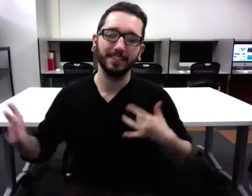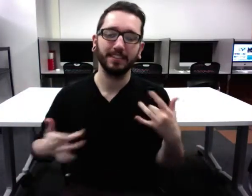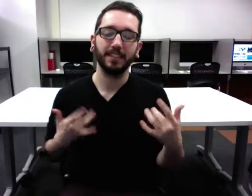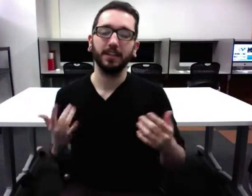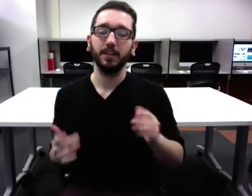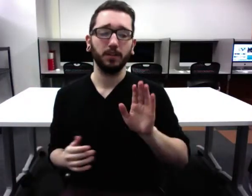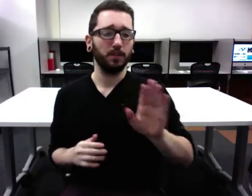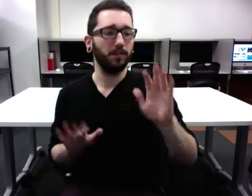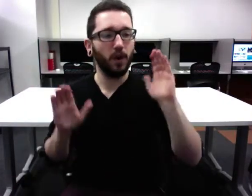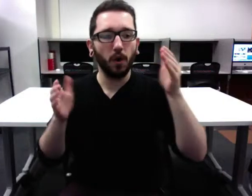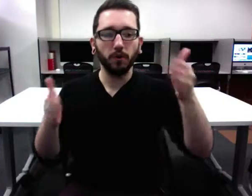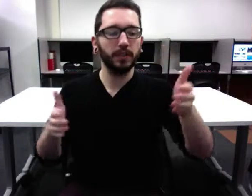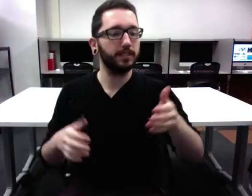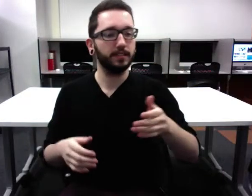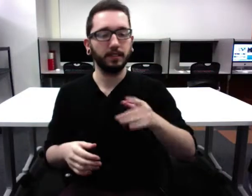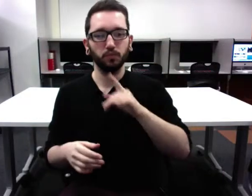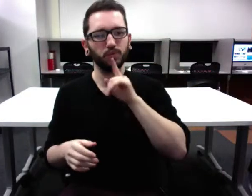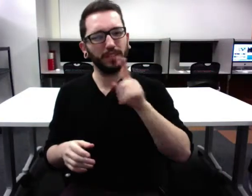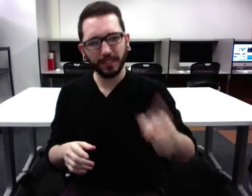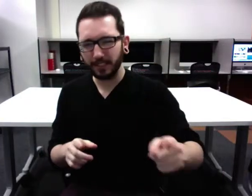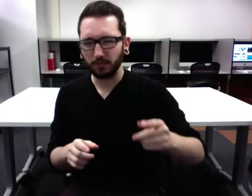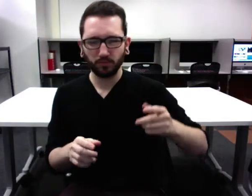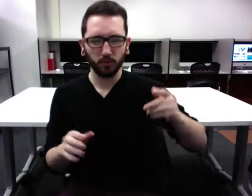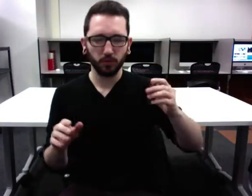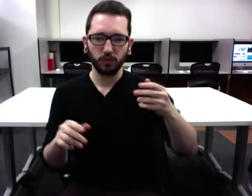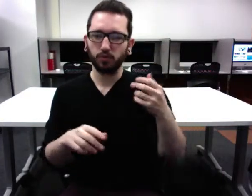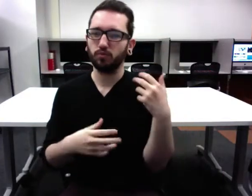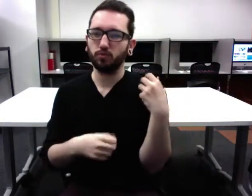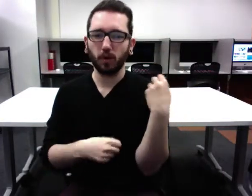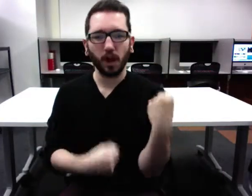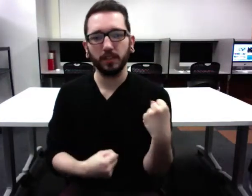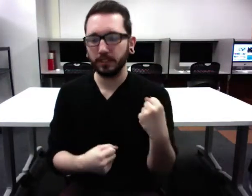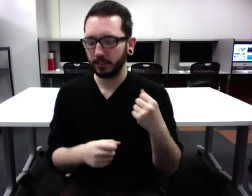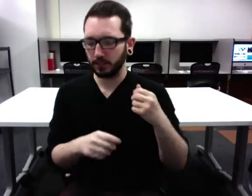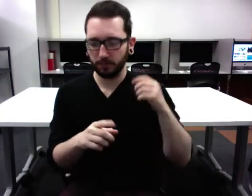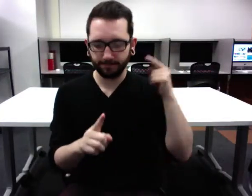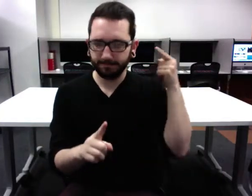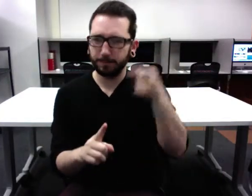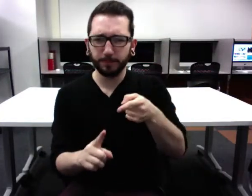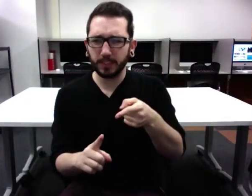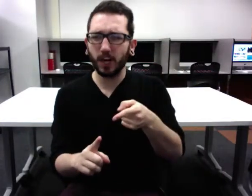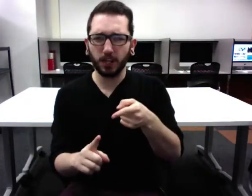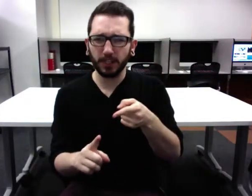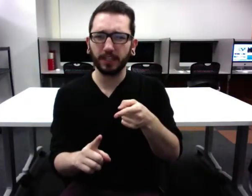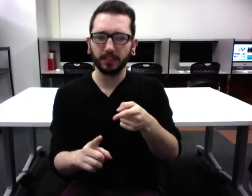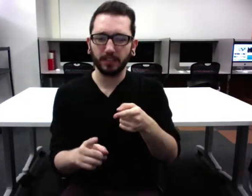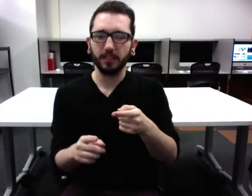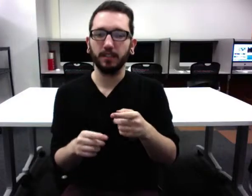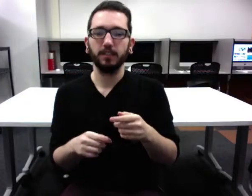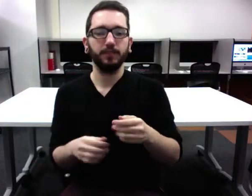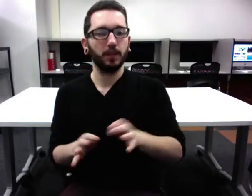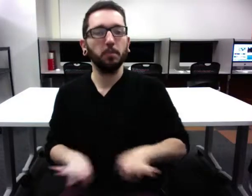and targeting an issue that is so important to so many Americans. And what I'll be talking about today